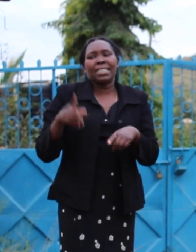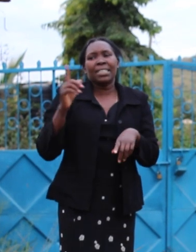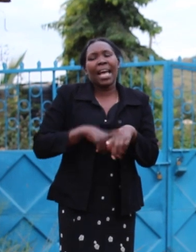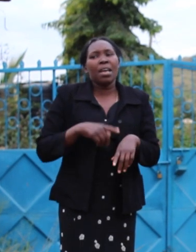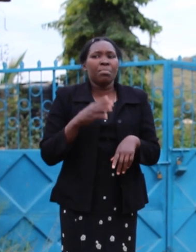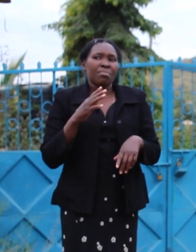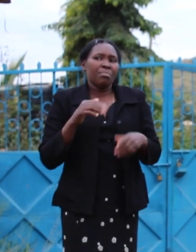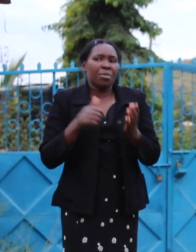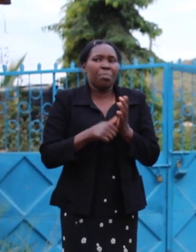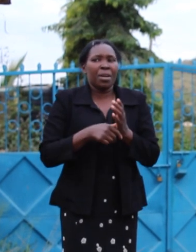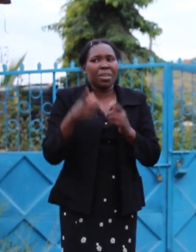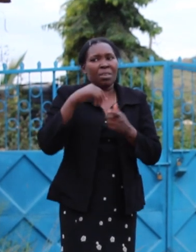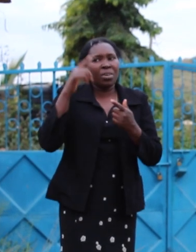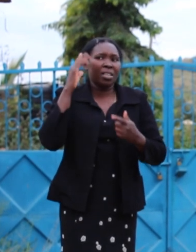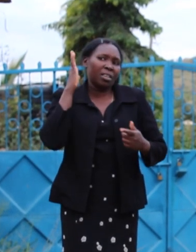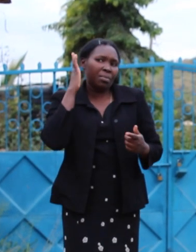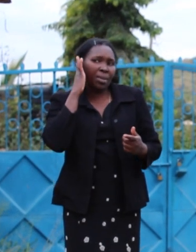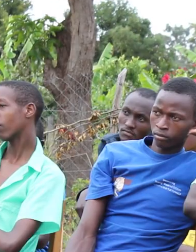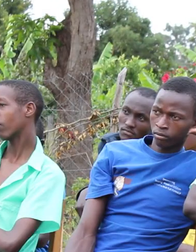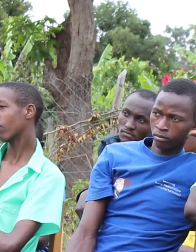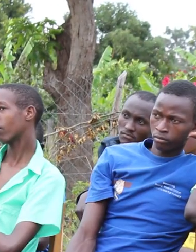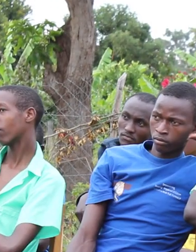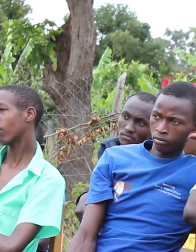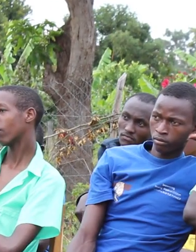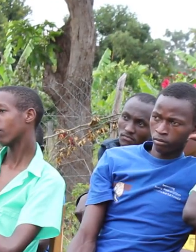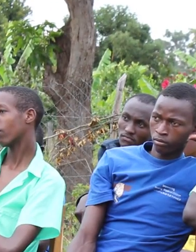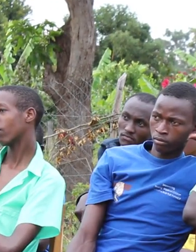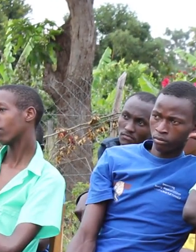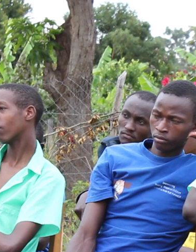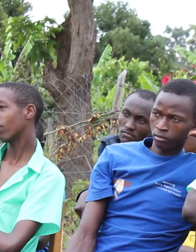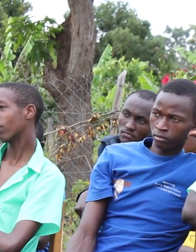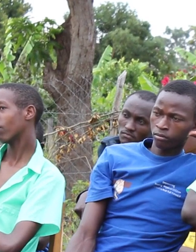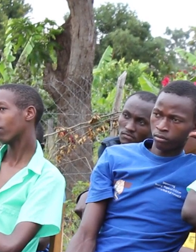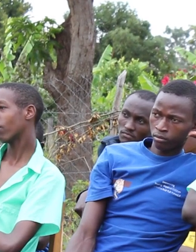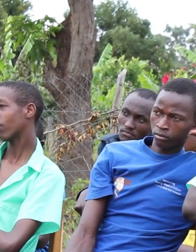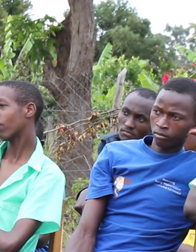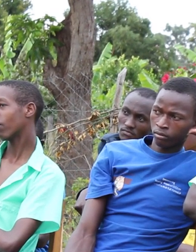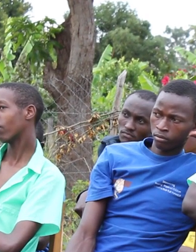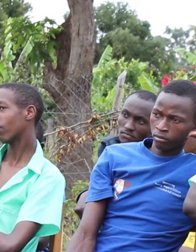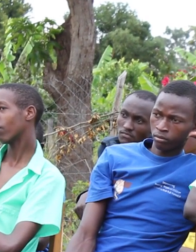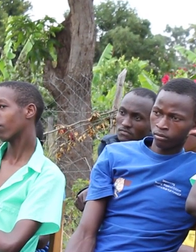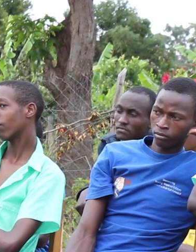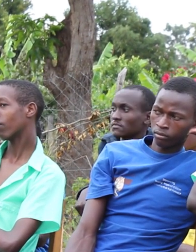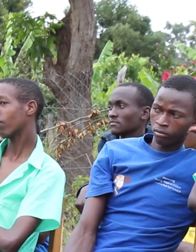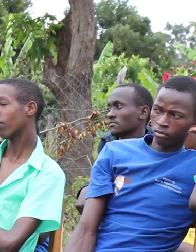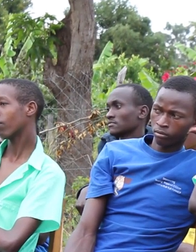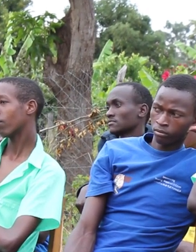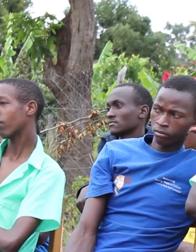the parents, the siblings, the relatives, they're not able to communicate or give them enough time